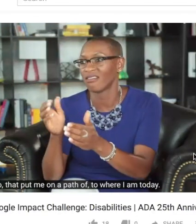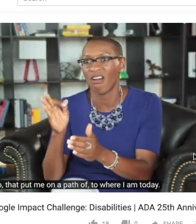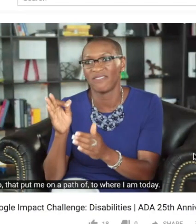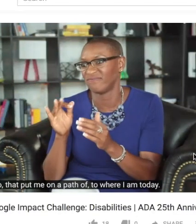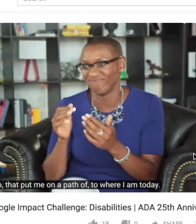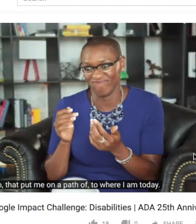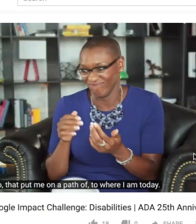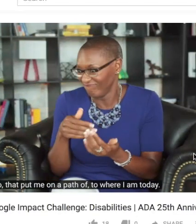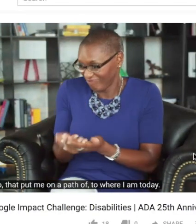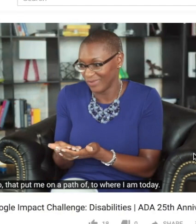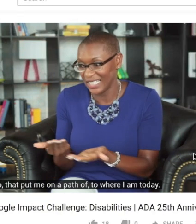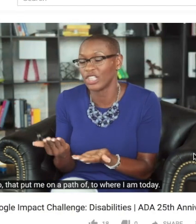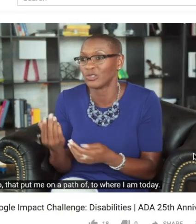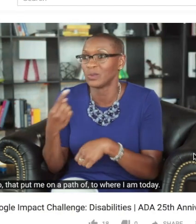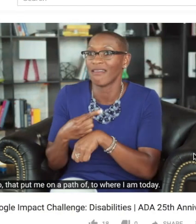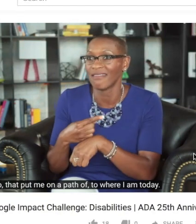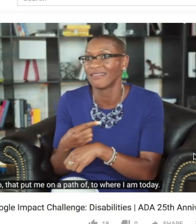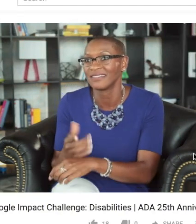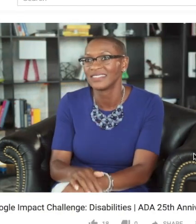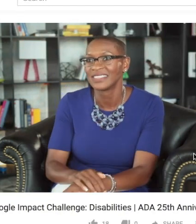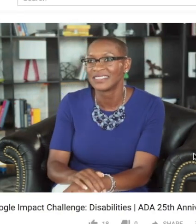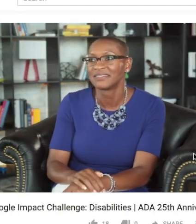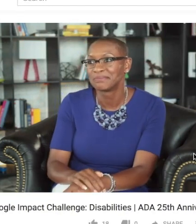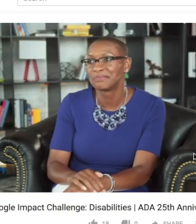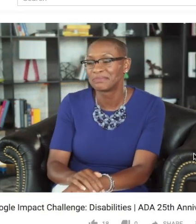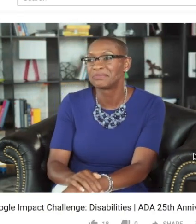put me on a path of to where I am today.